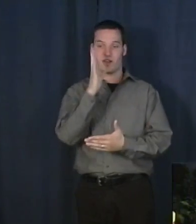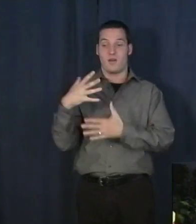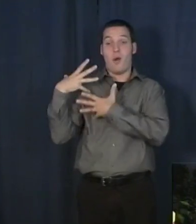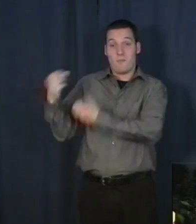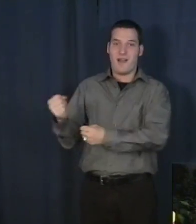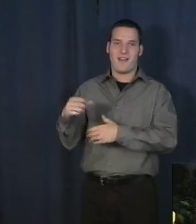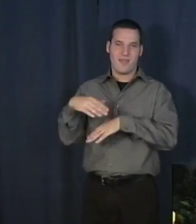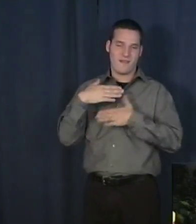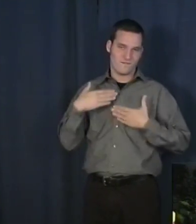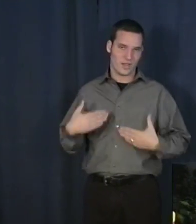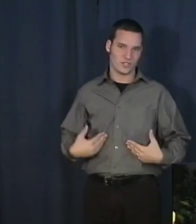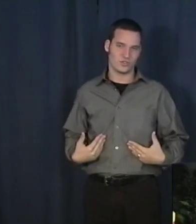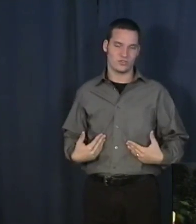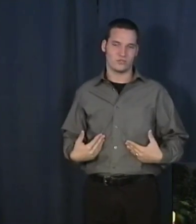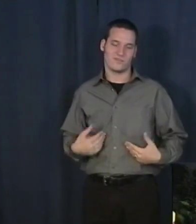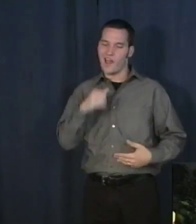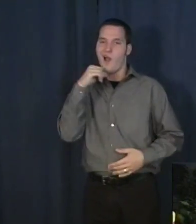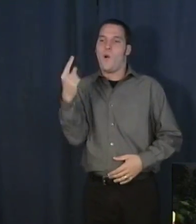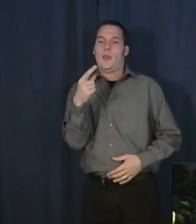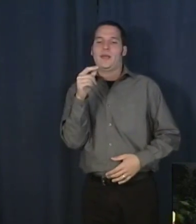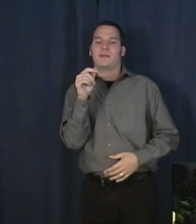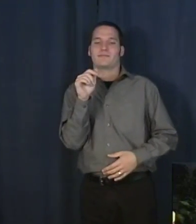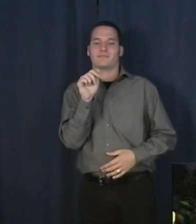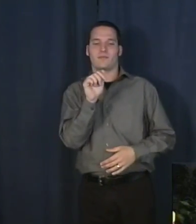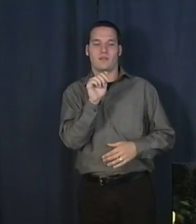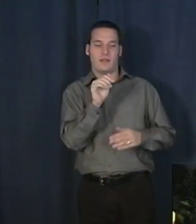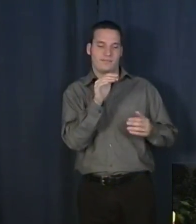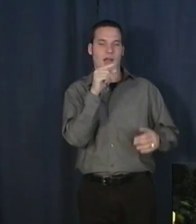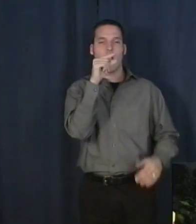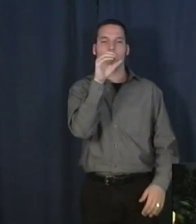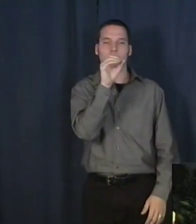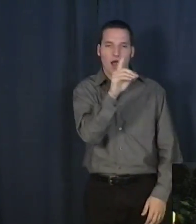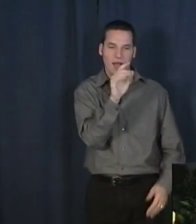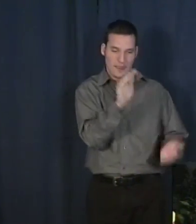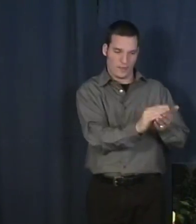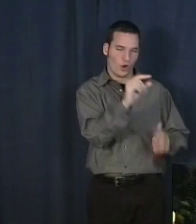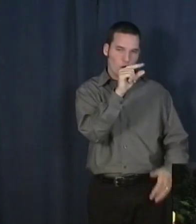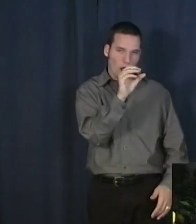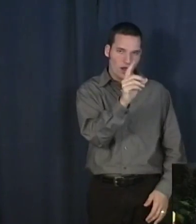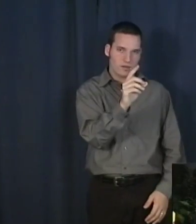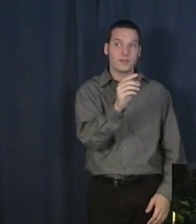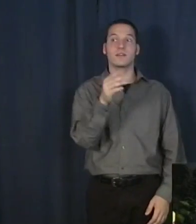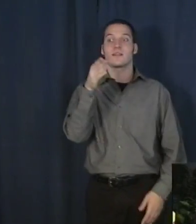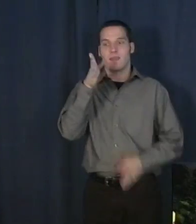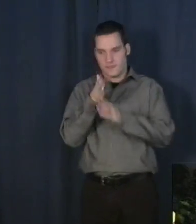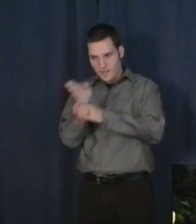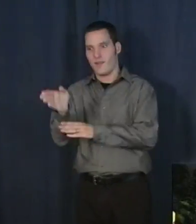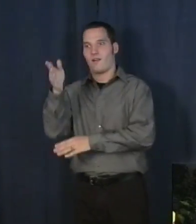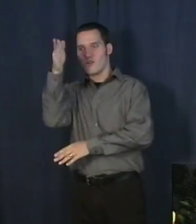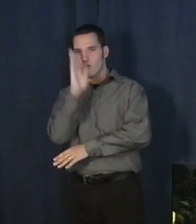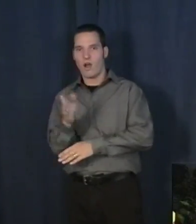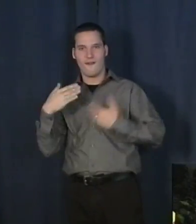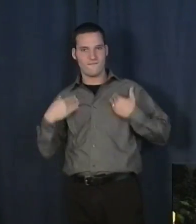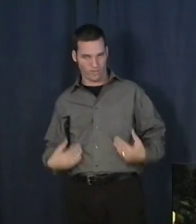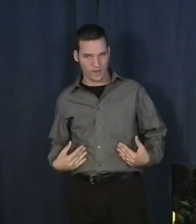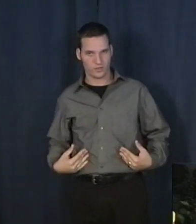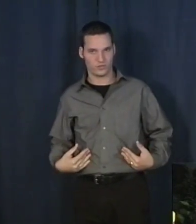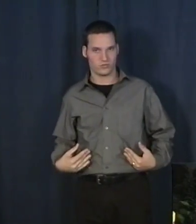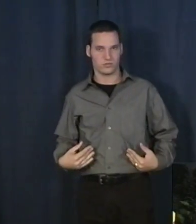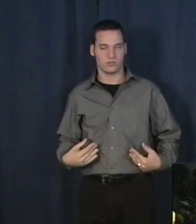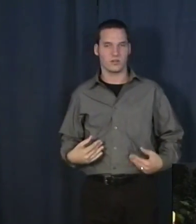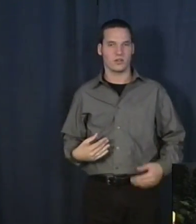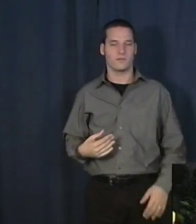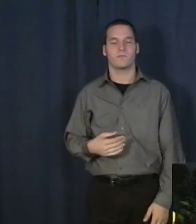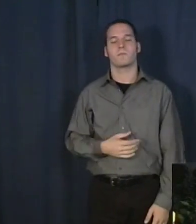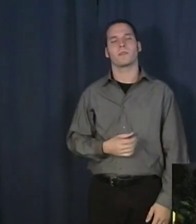Jesus is God Almighty in the flesh. Not just a God like Jehovah's Witnesses say. He is the God in the flesh. God knows